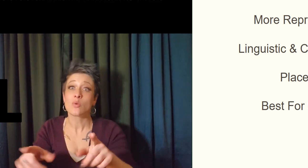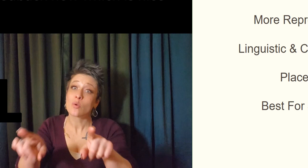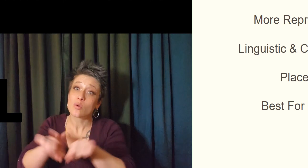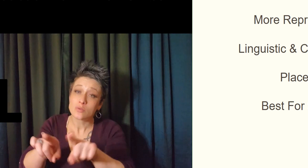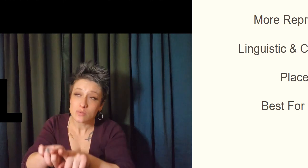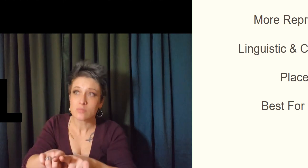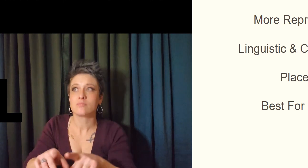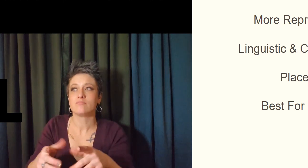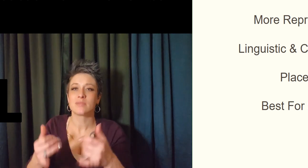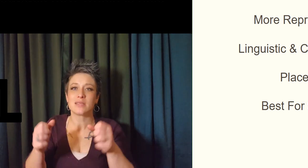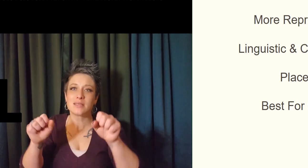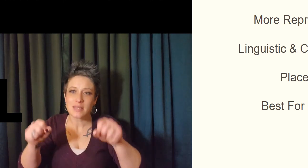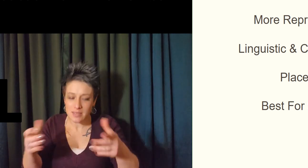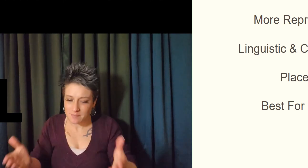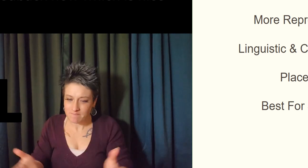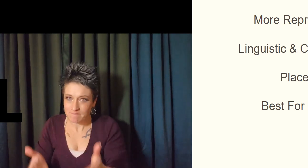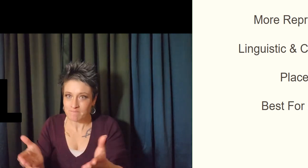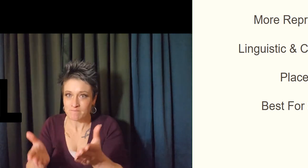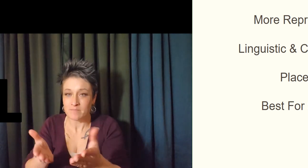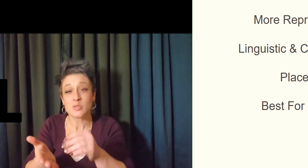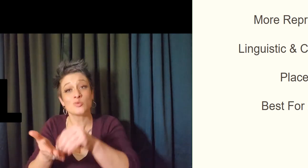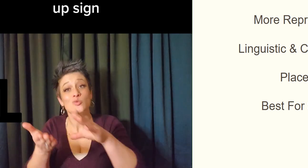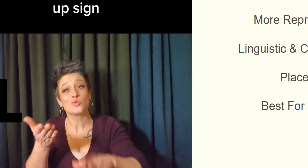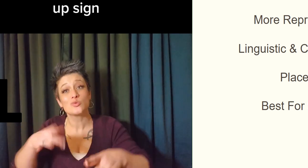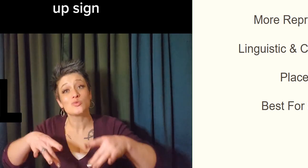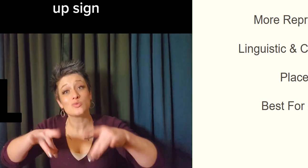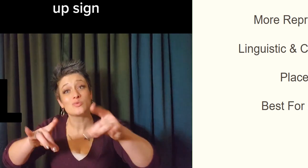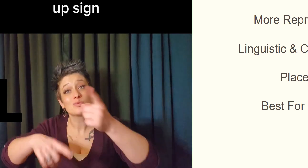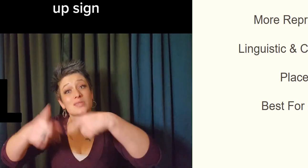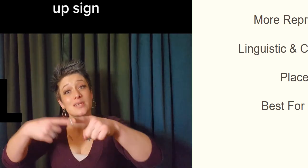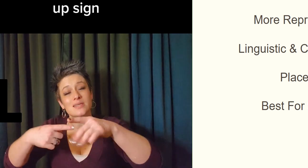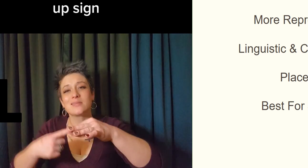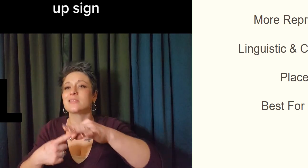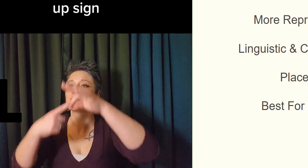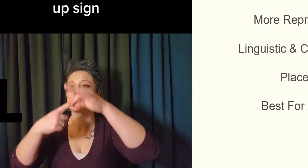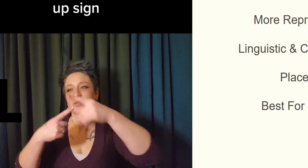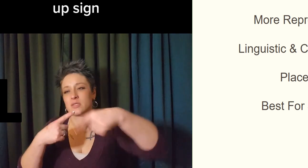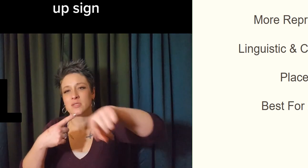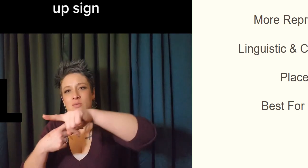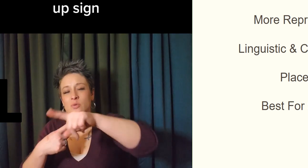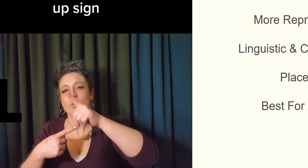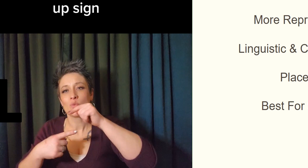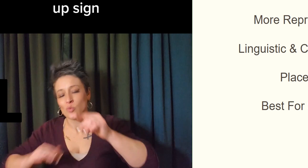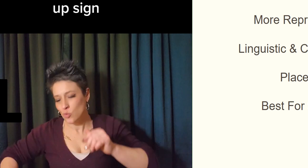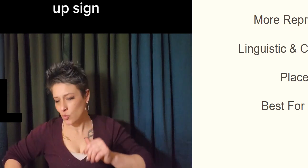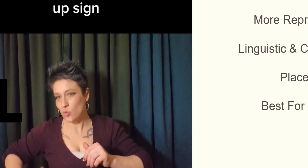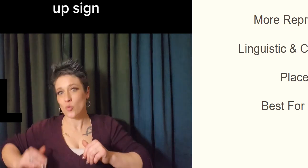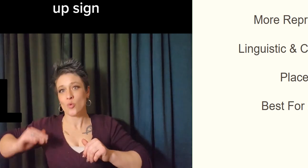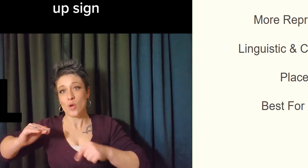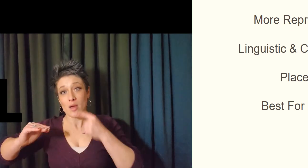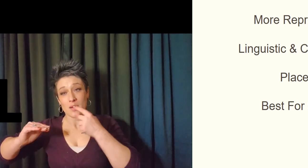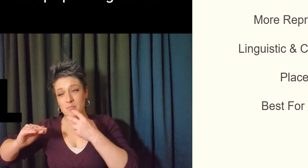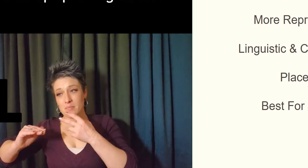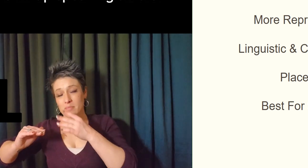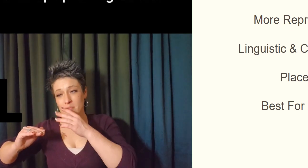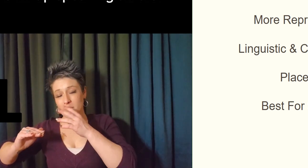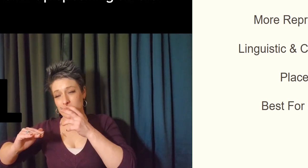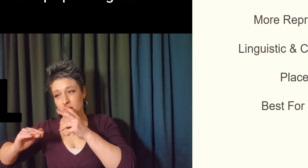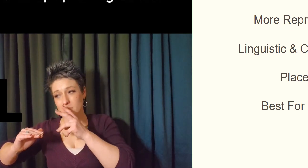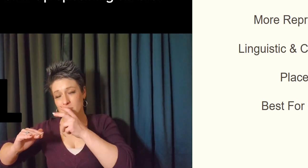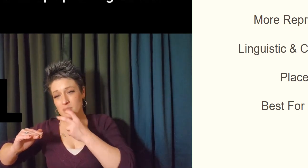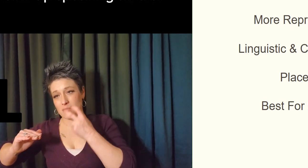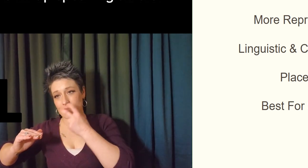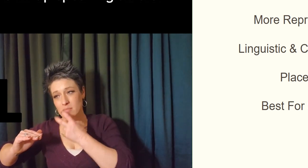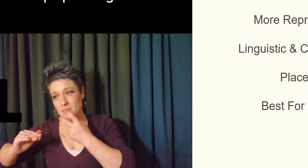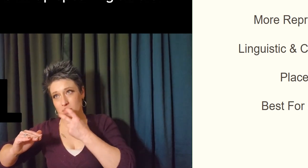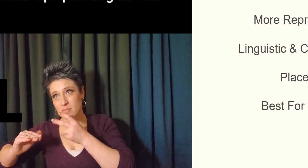in our feedback now, which is nice. It also means that we can encourage students to pick up sign, especially those who have